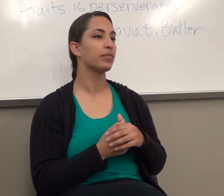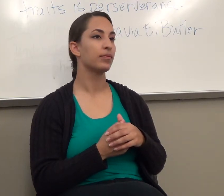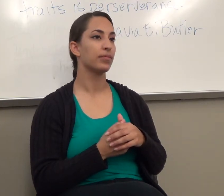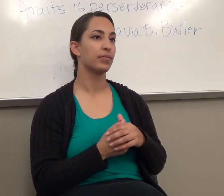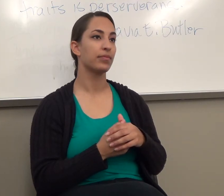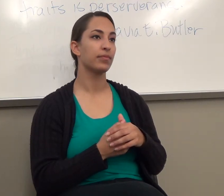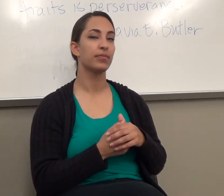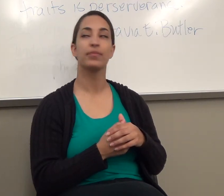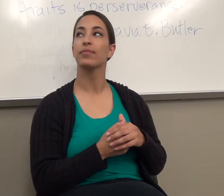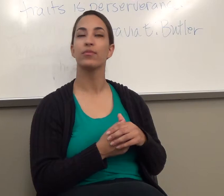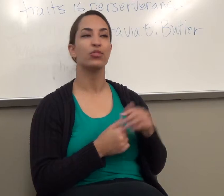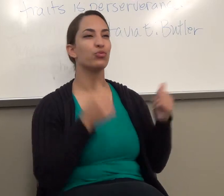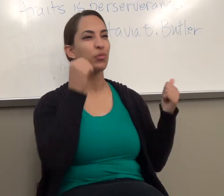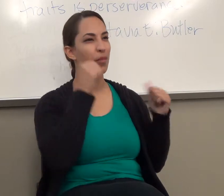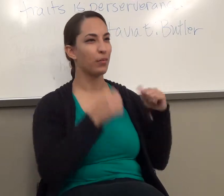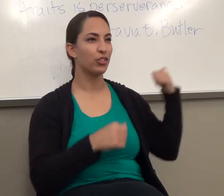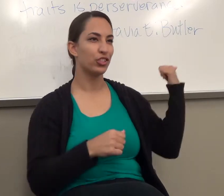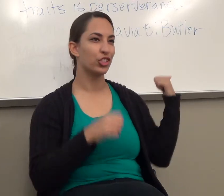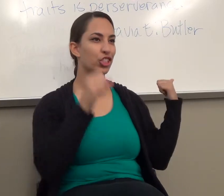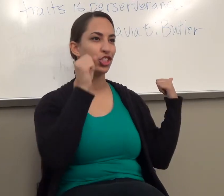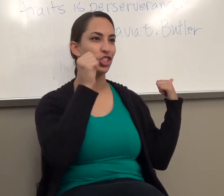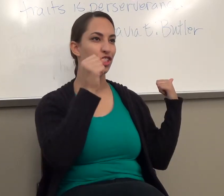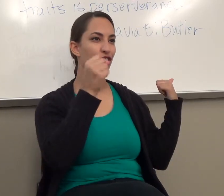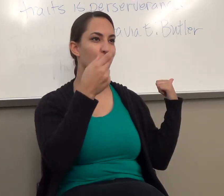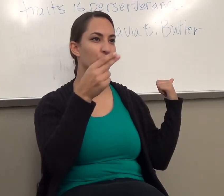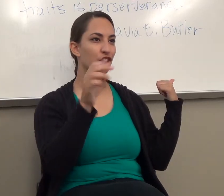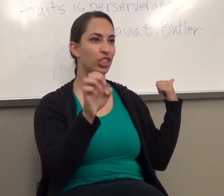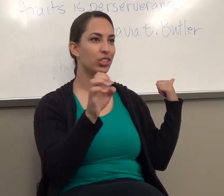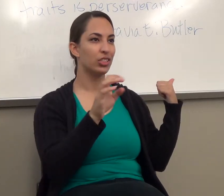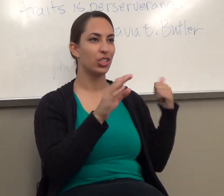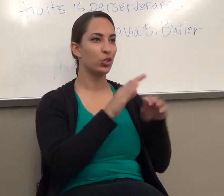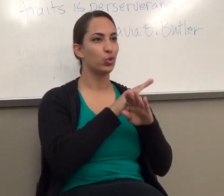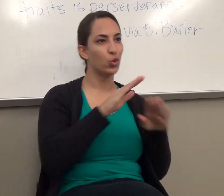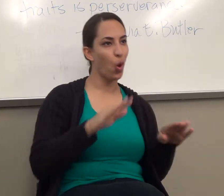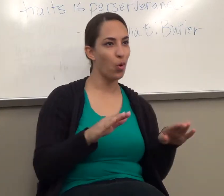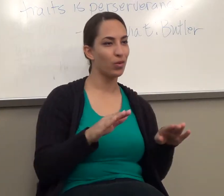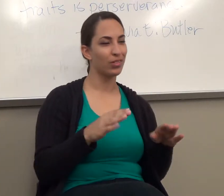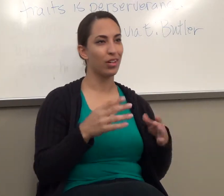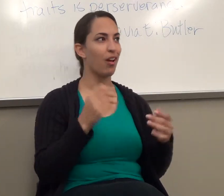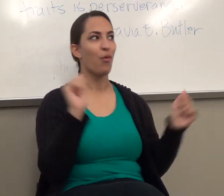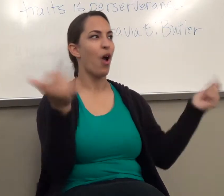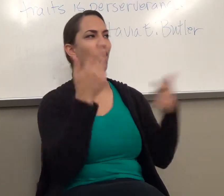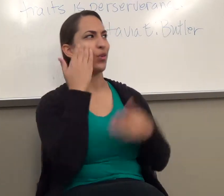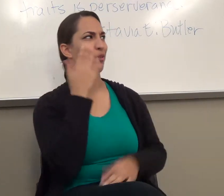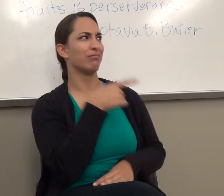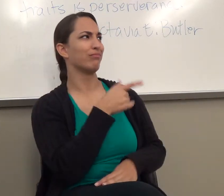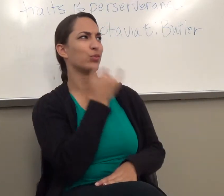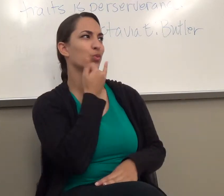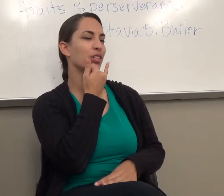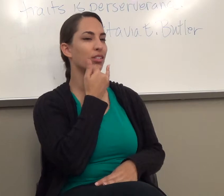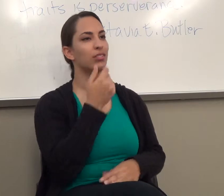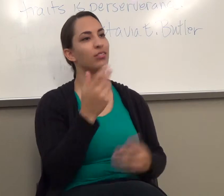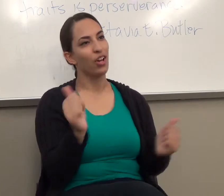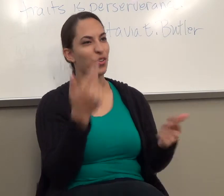Remember that? And we, like we said, everyone knows that's wrong, and everyone knows how to fix it. So why do we have to spend so much time